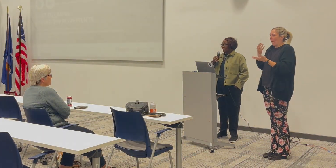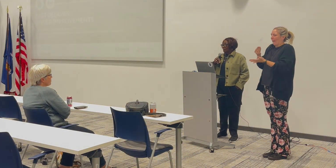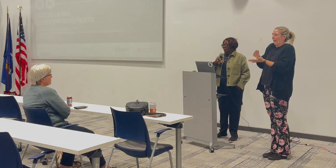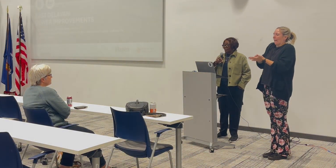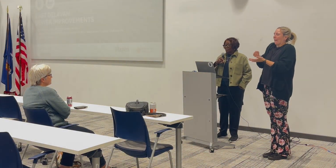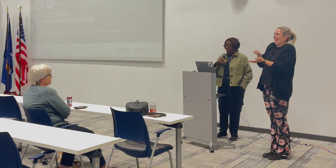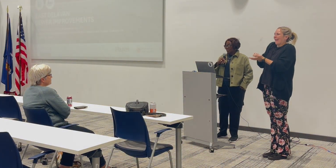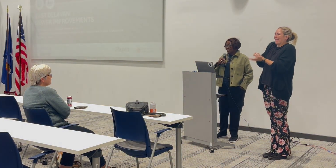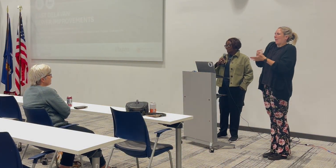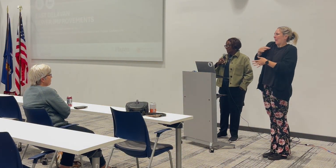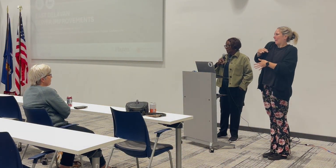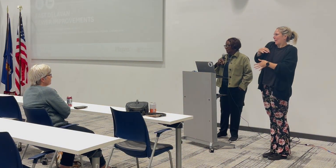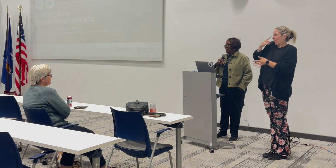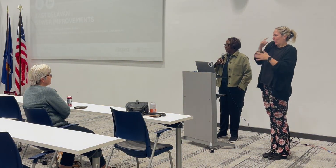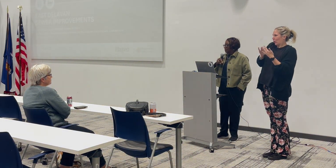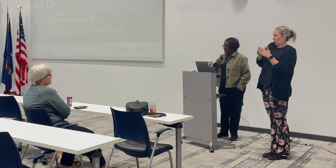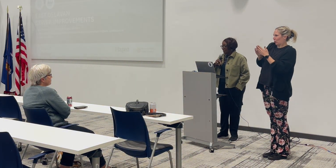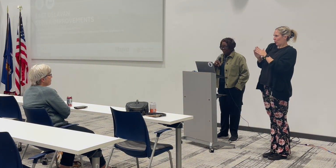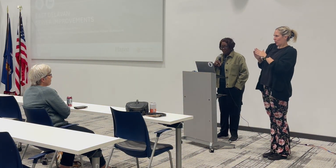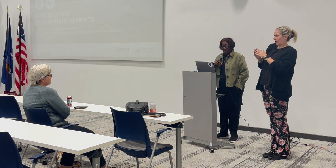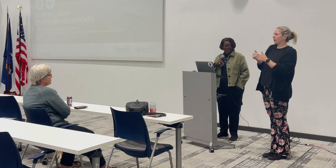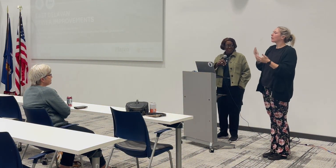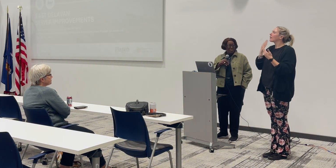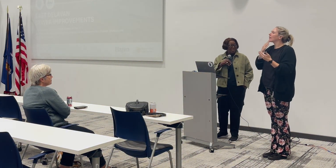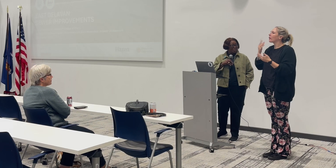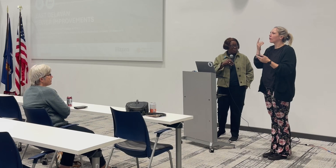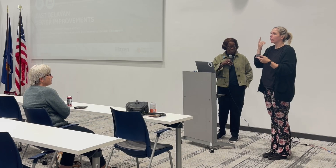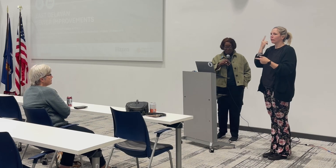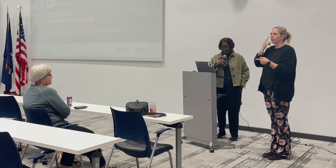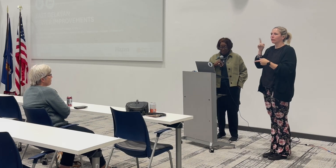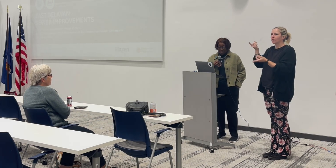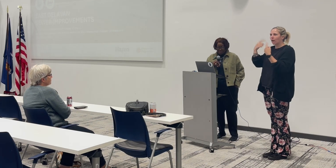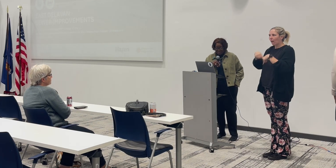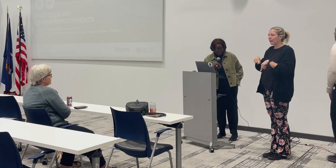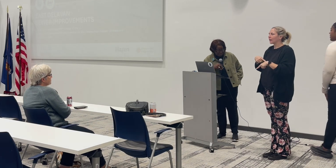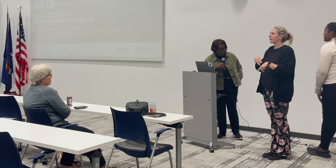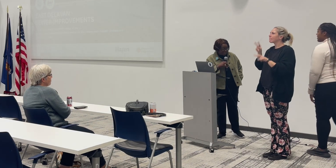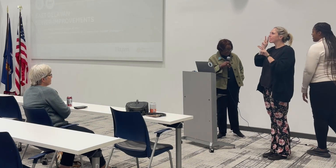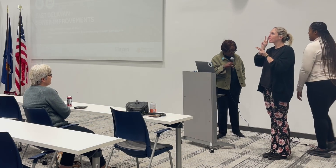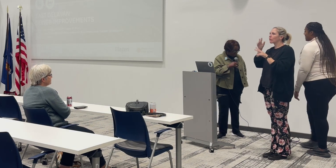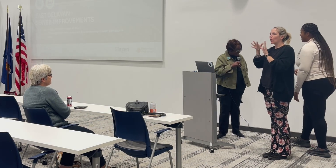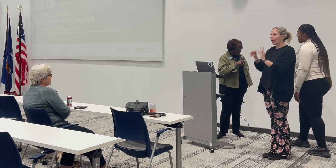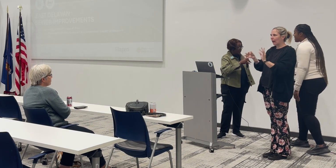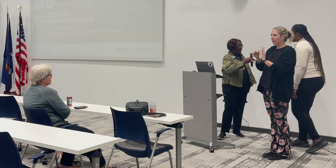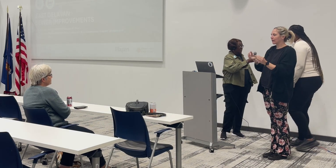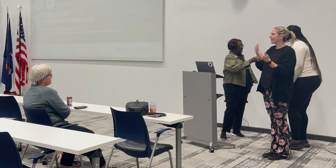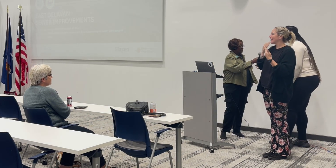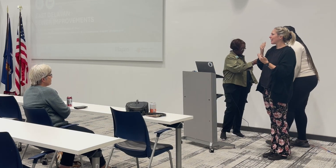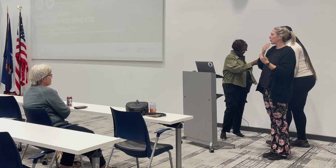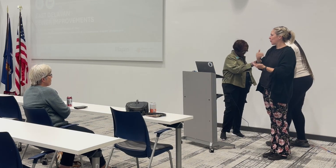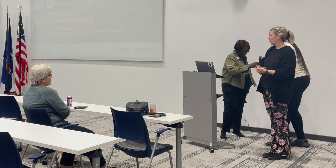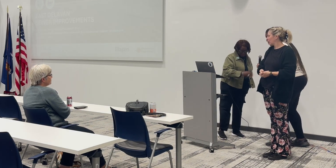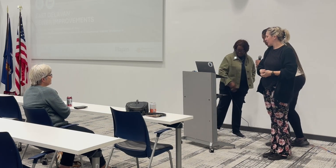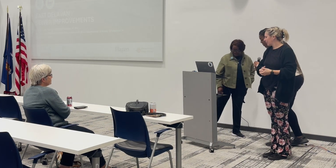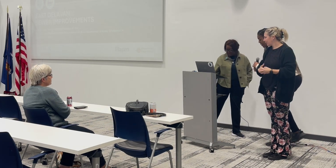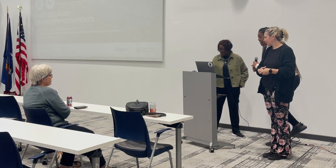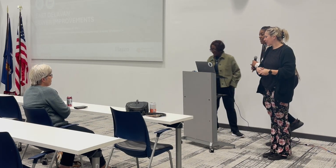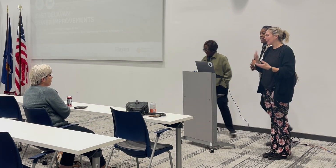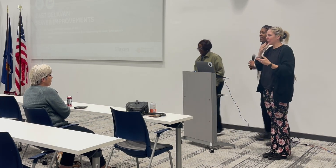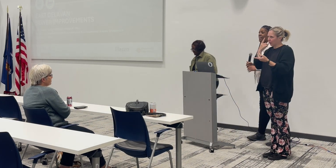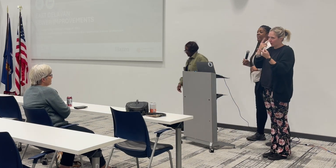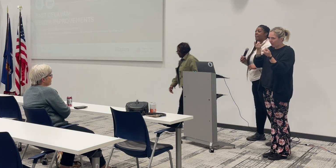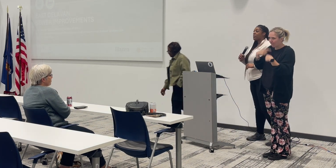will be left in the community as well. So thank you all for being here. I look forward to your comments, and thank you, Madam McCoy. Thank you for